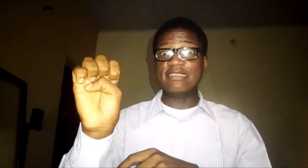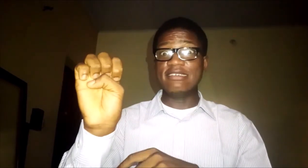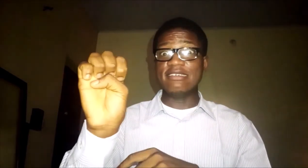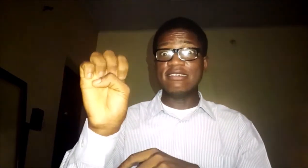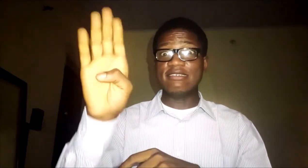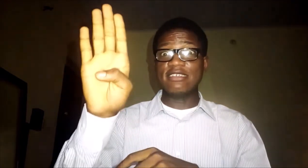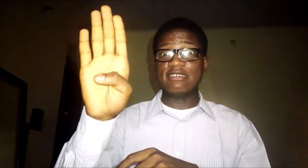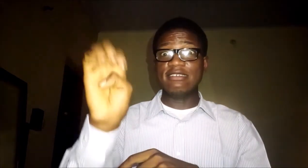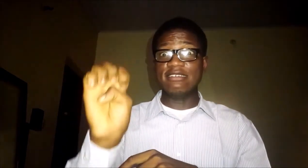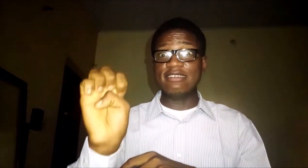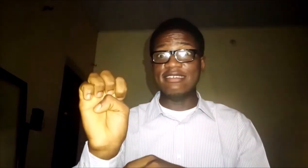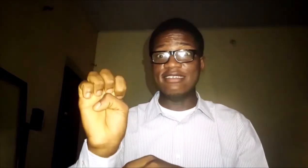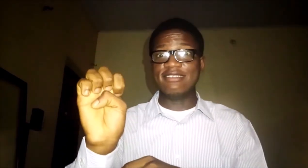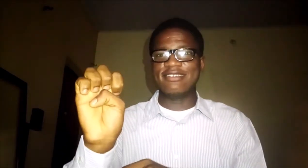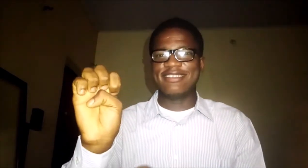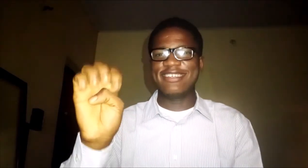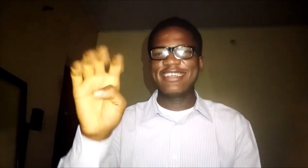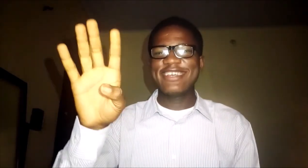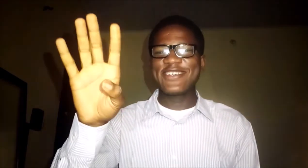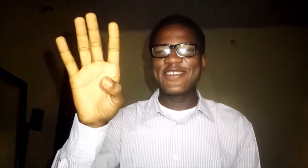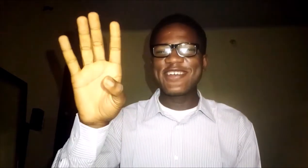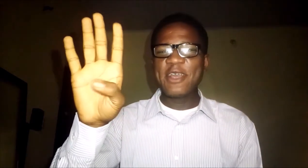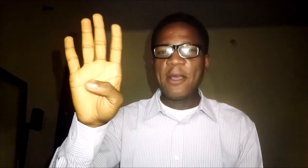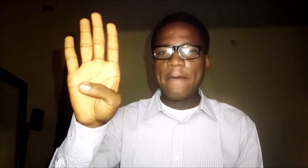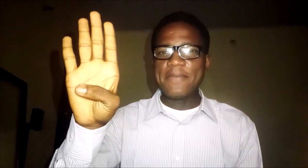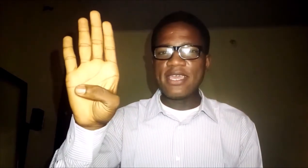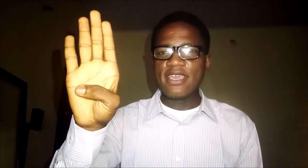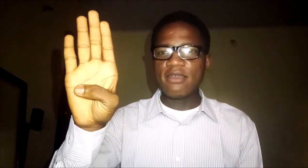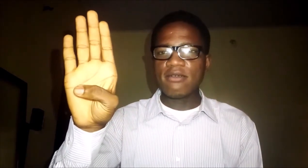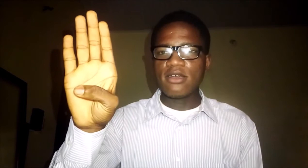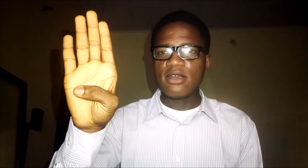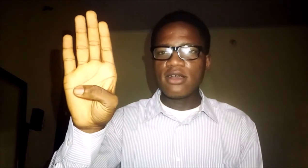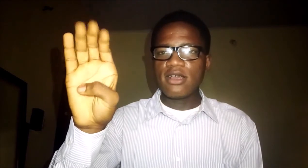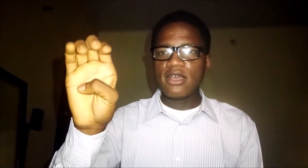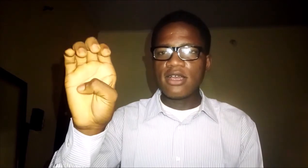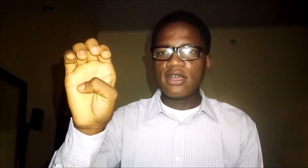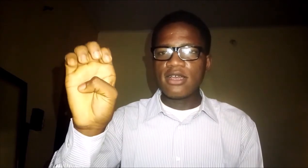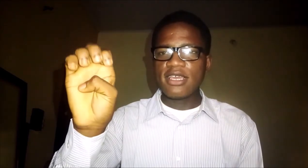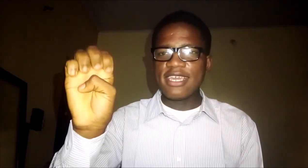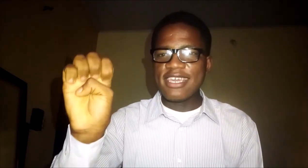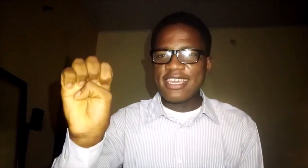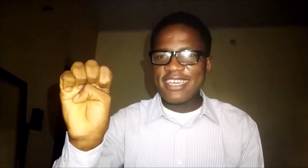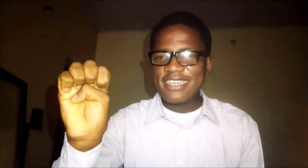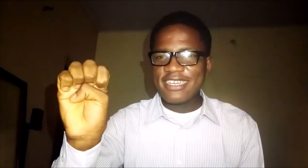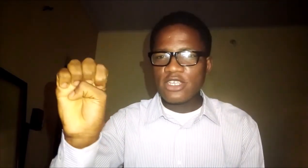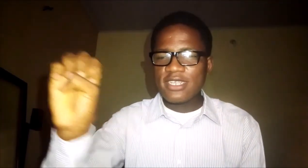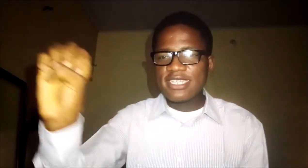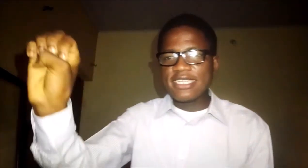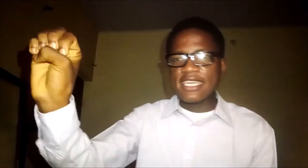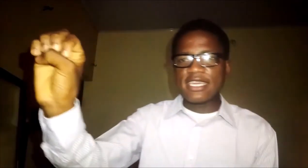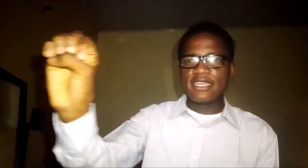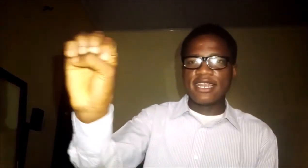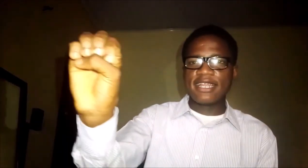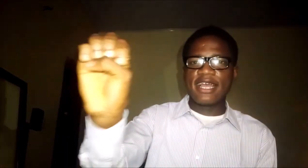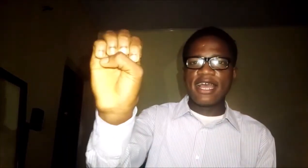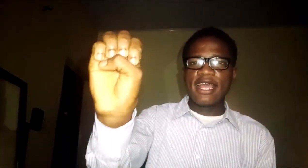E. E. So B. E. So this is E, the letter